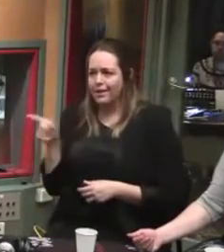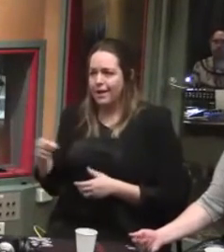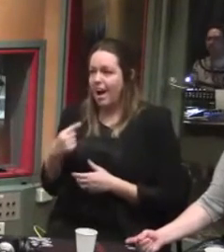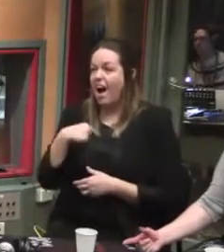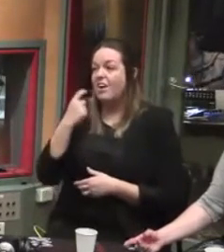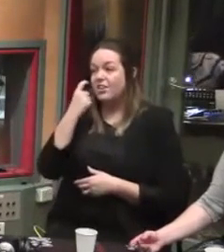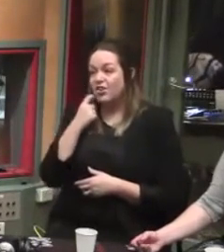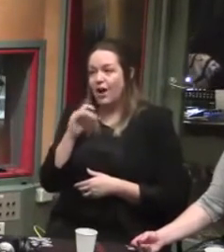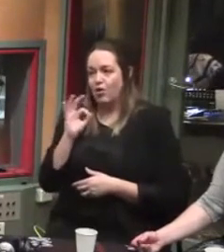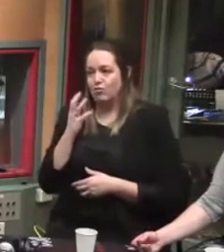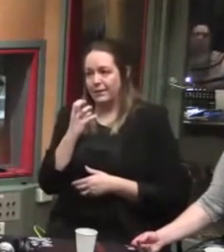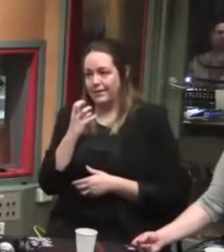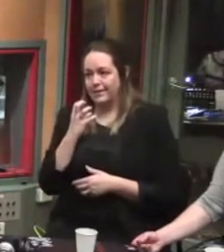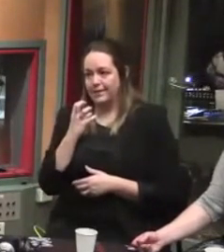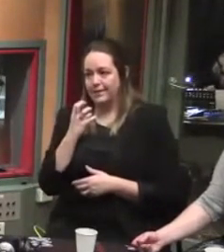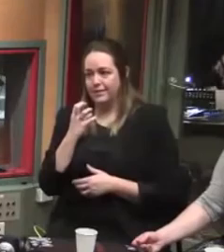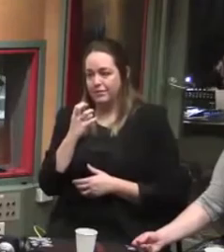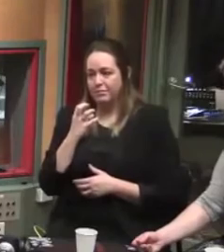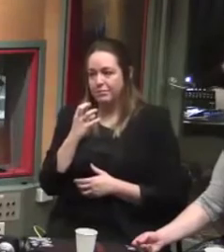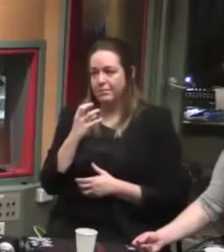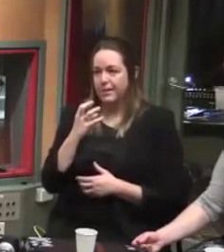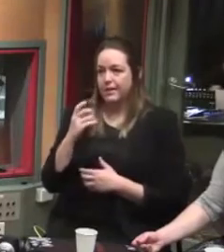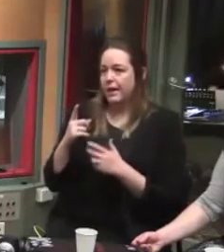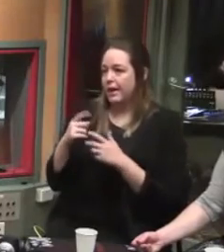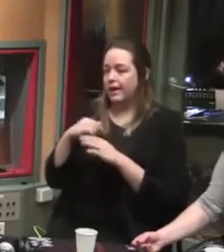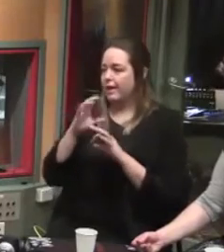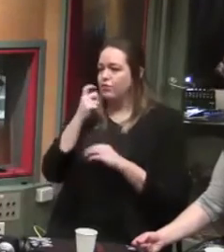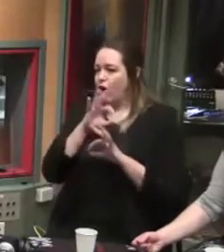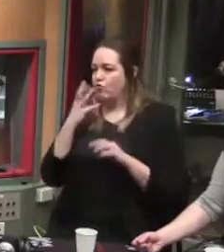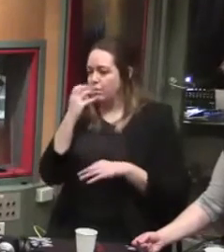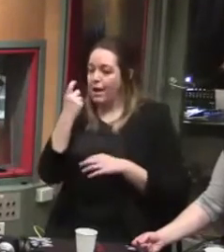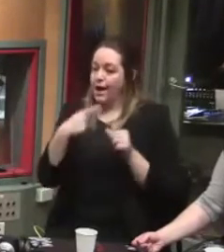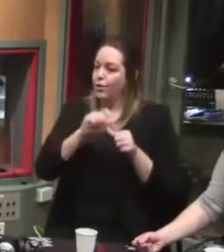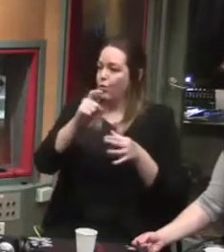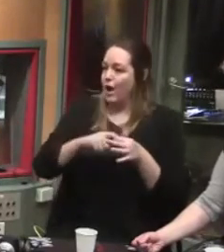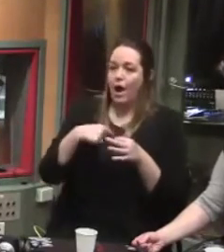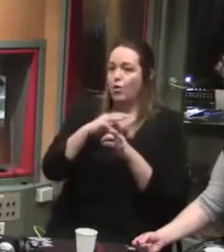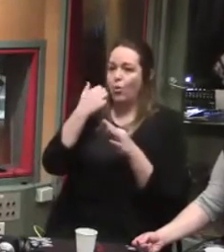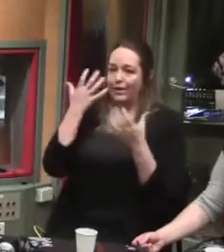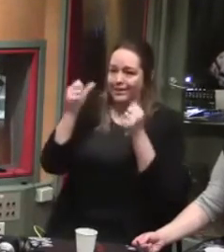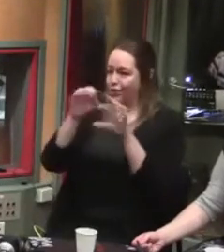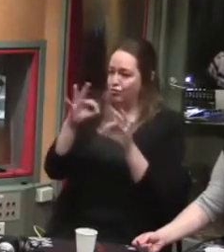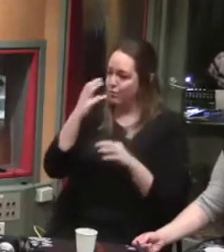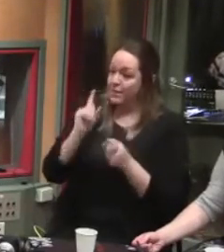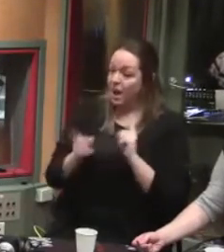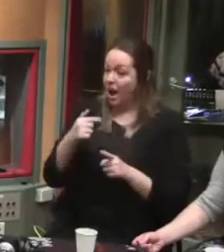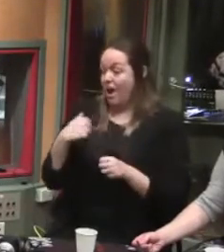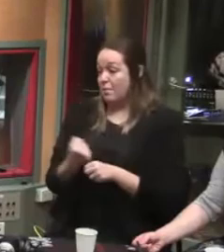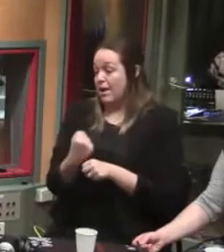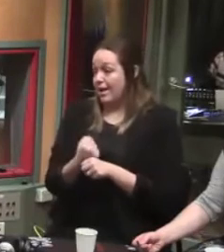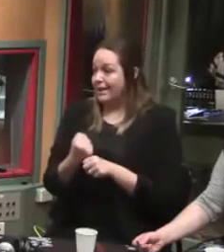grumpy, but I don't always succeed. So there you go. That answers one of your earlier questions. I don't always succeed at not being grumpy. There are some times when I make a